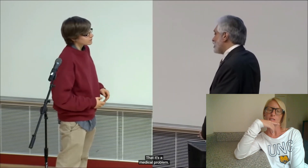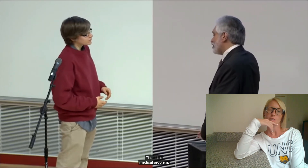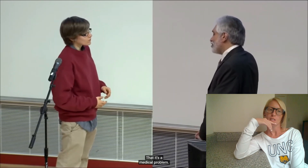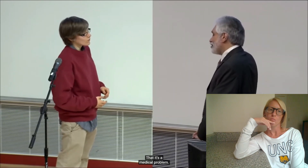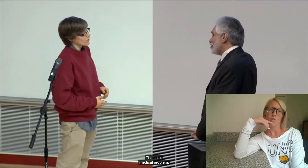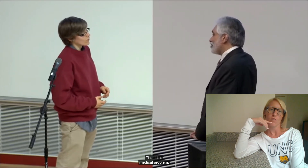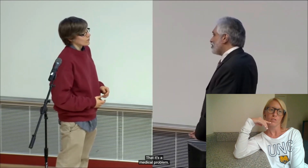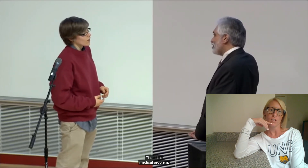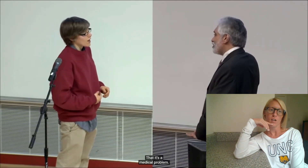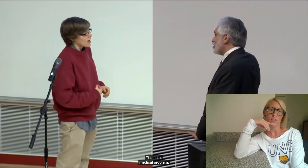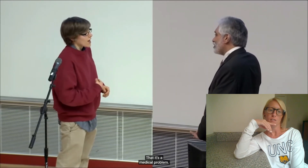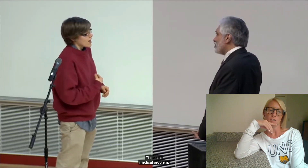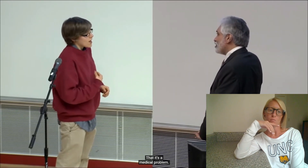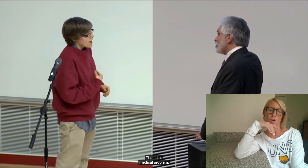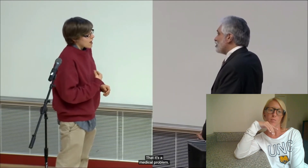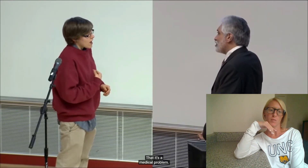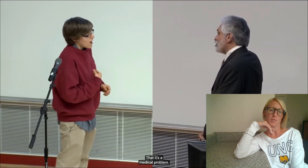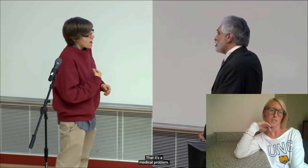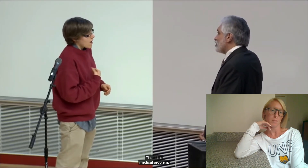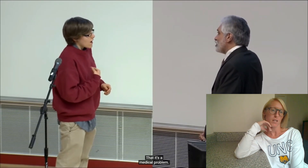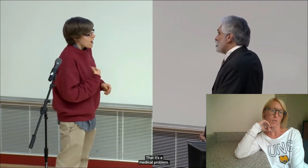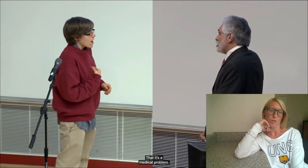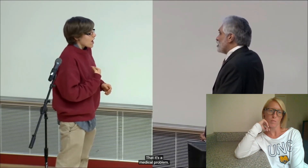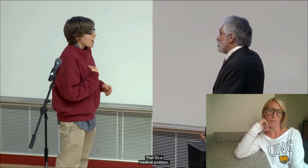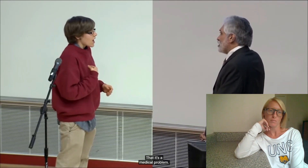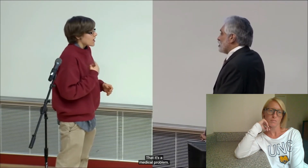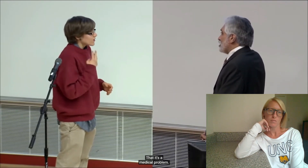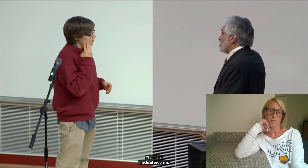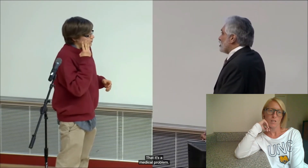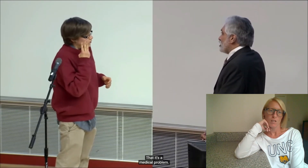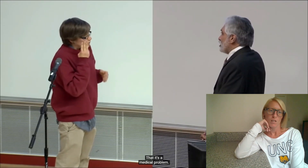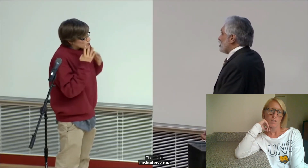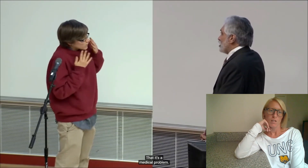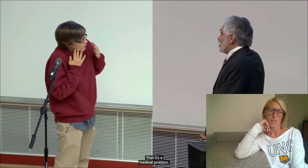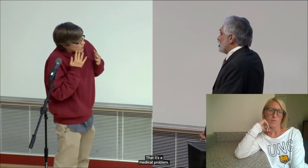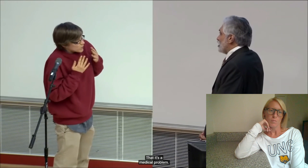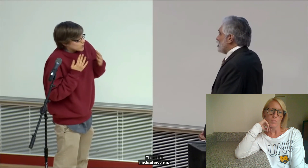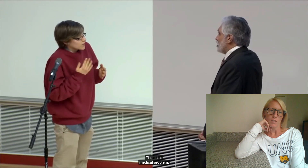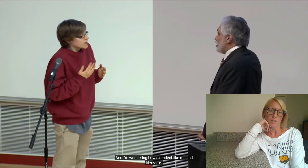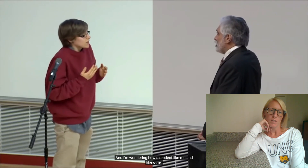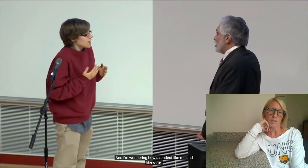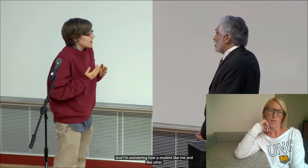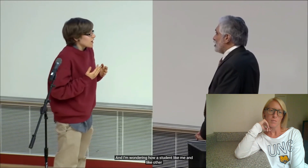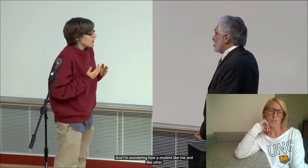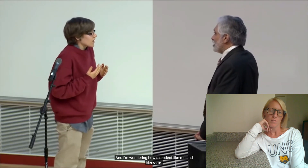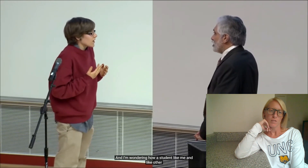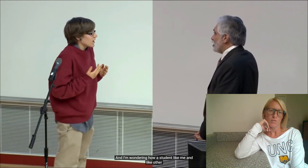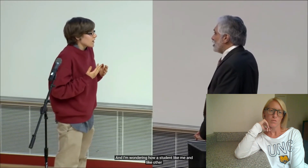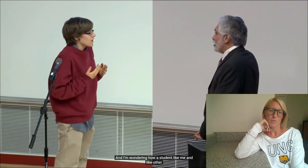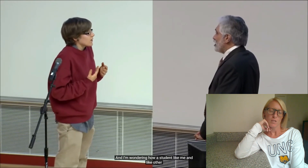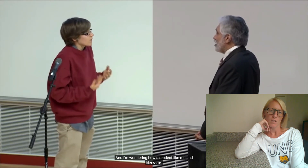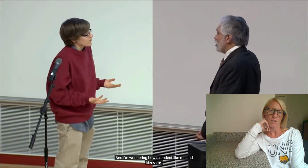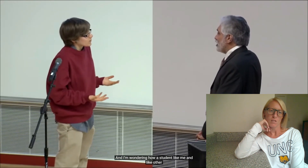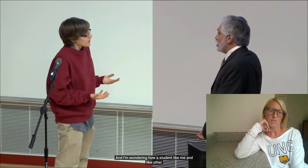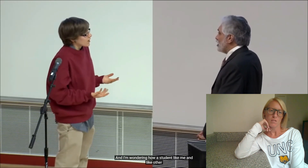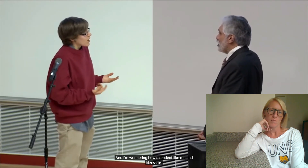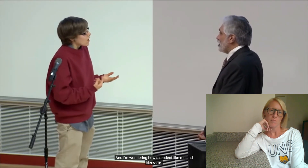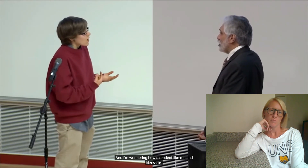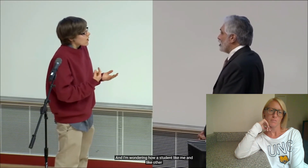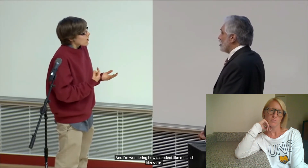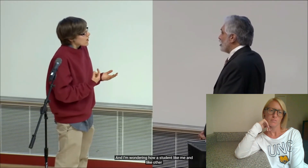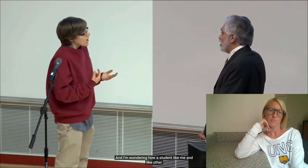that it's a medical problem. Really hard, and it's a problem, and that's a medical problem. And I'm wondering